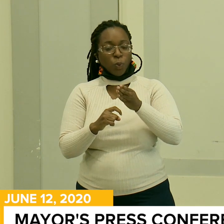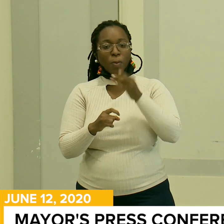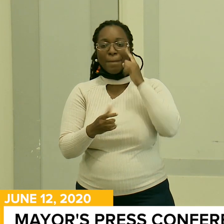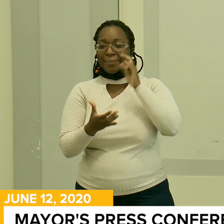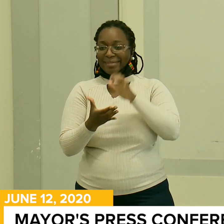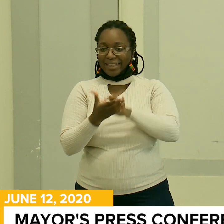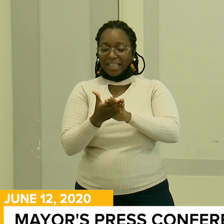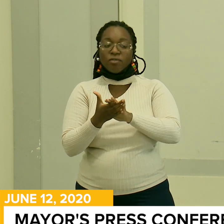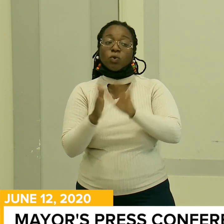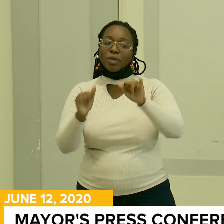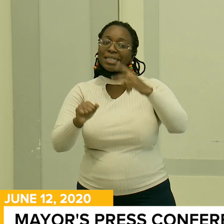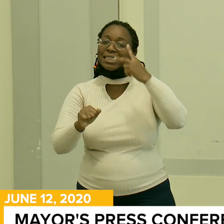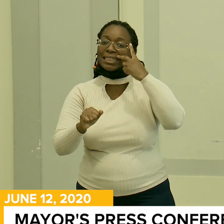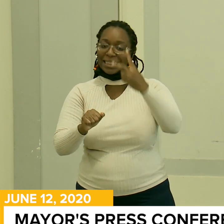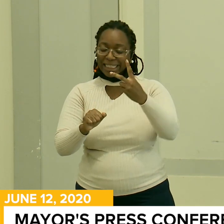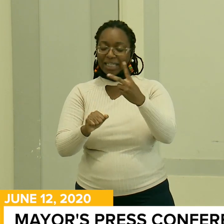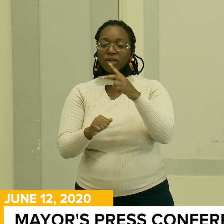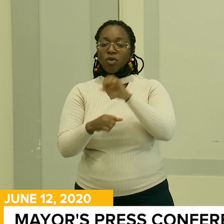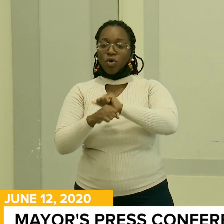on our website at